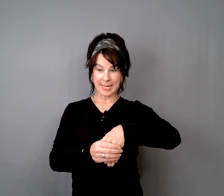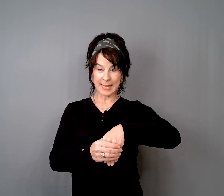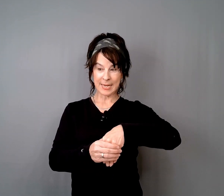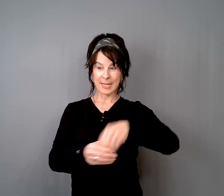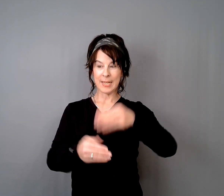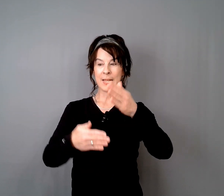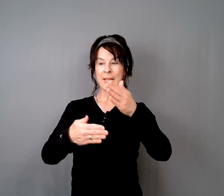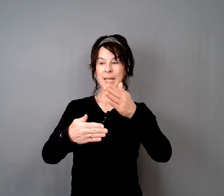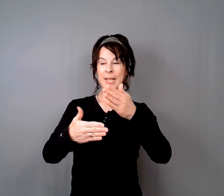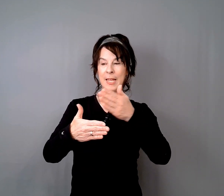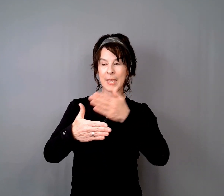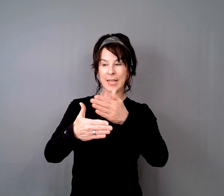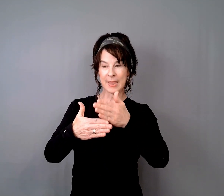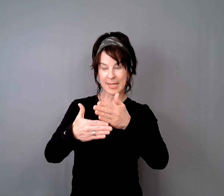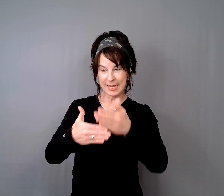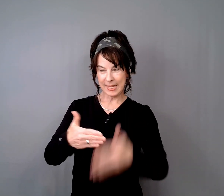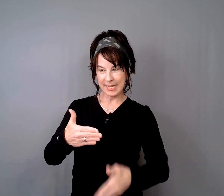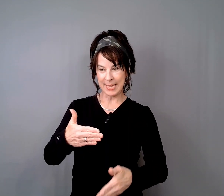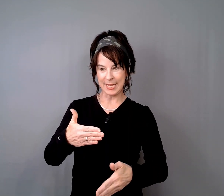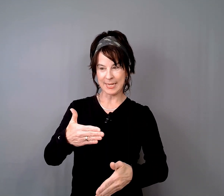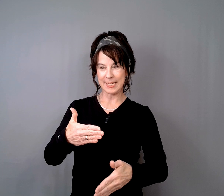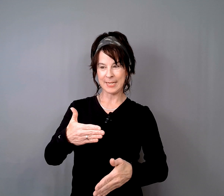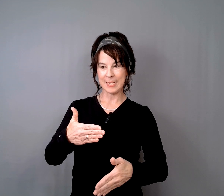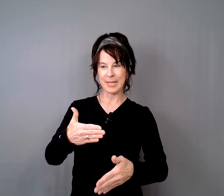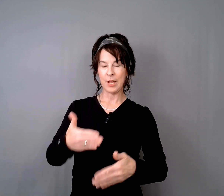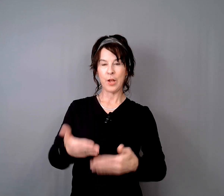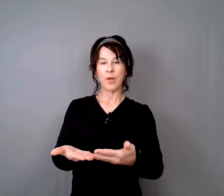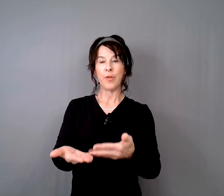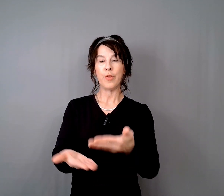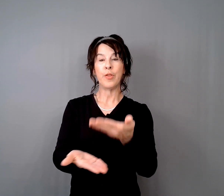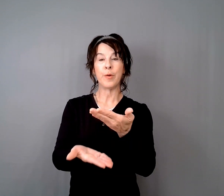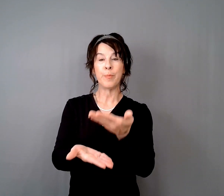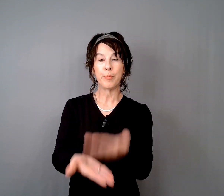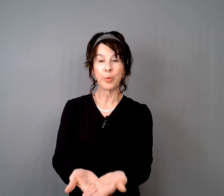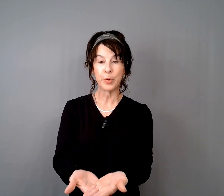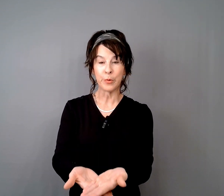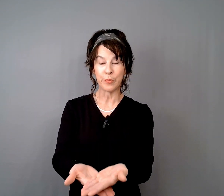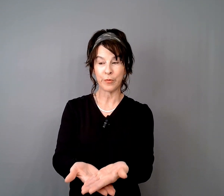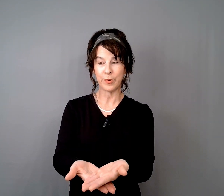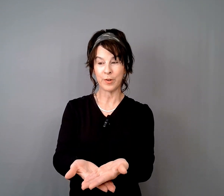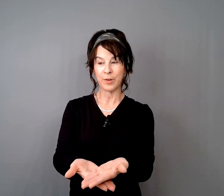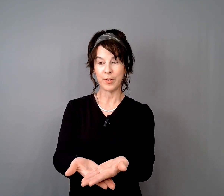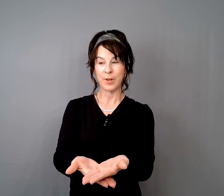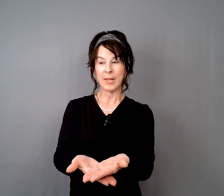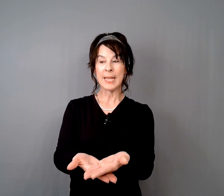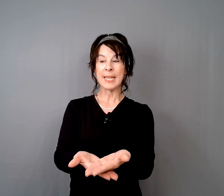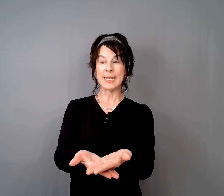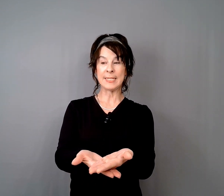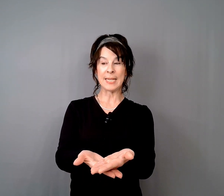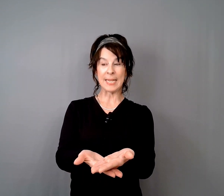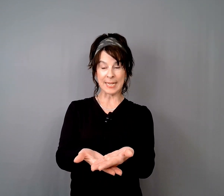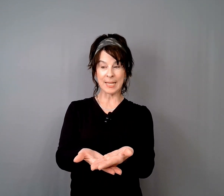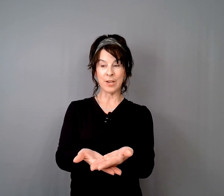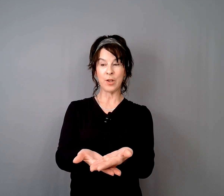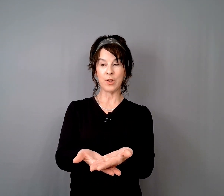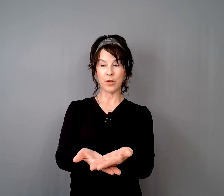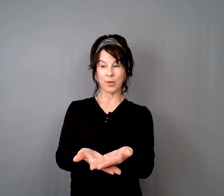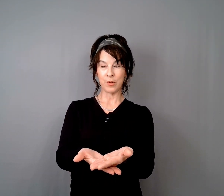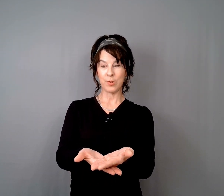In the end, the proof is in